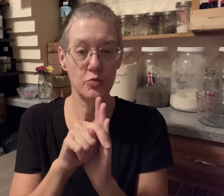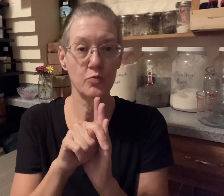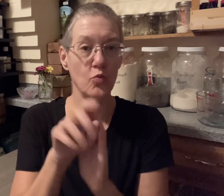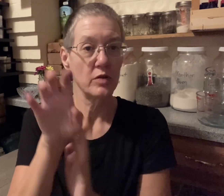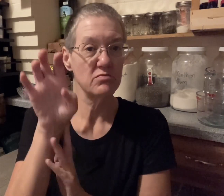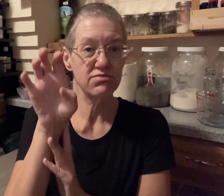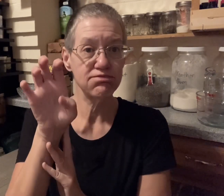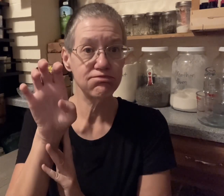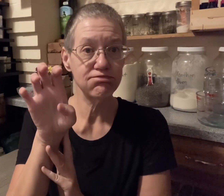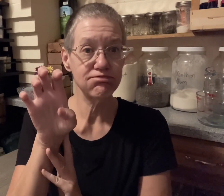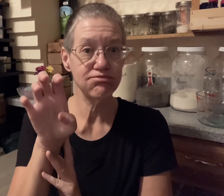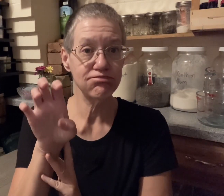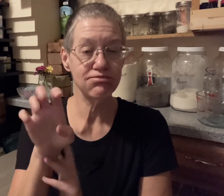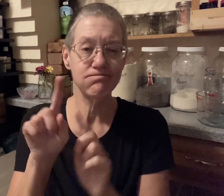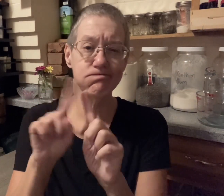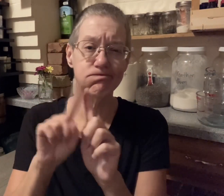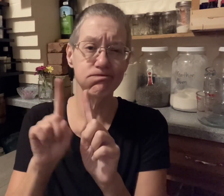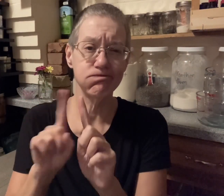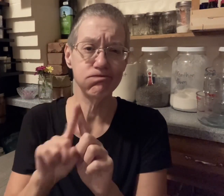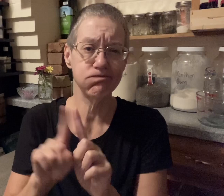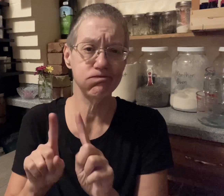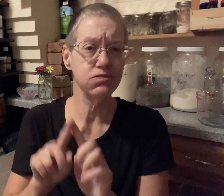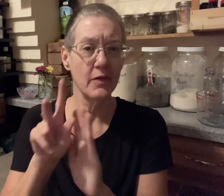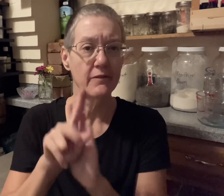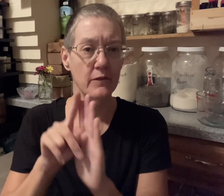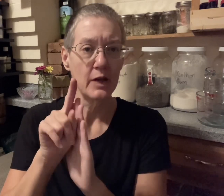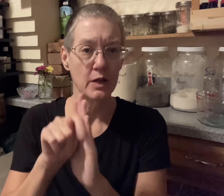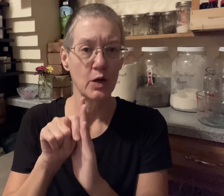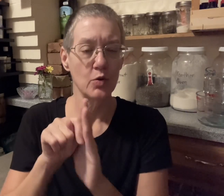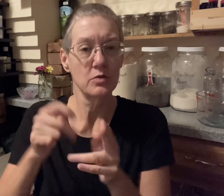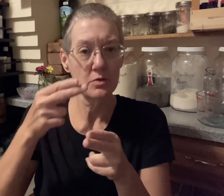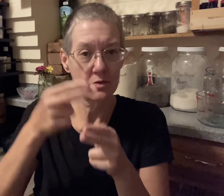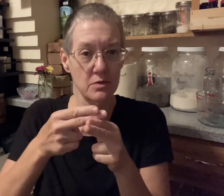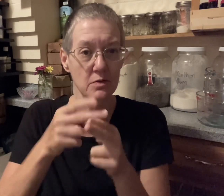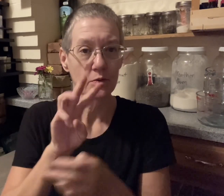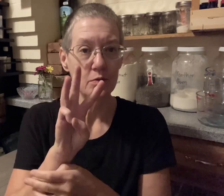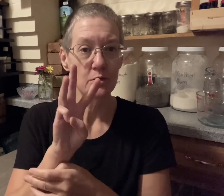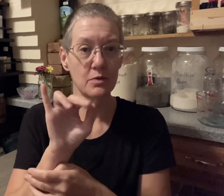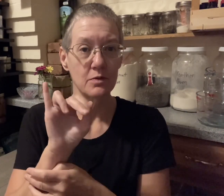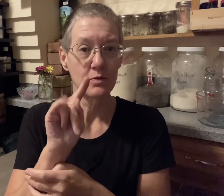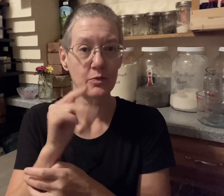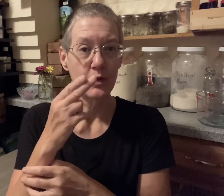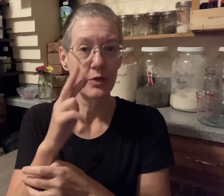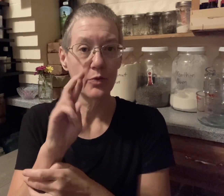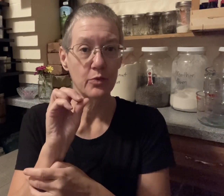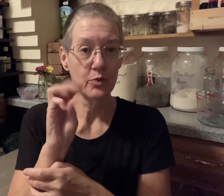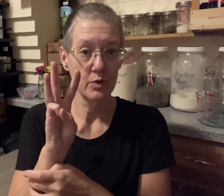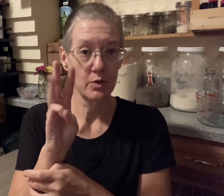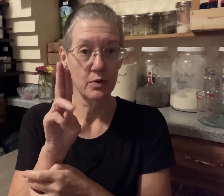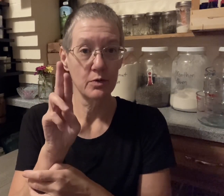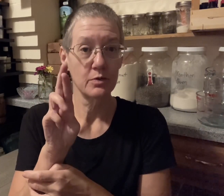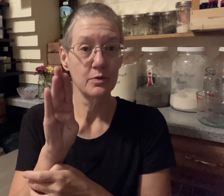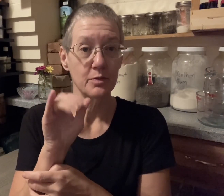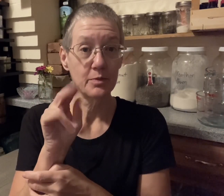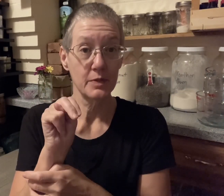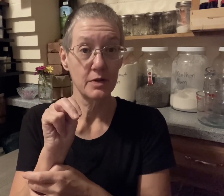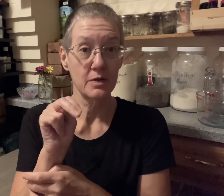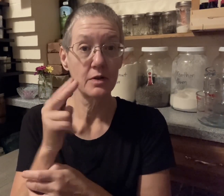YouTube channel. It has scads of different types of videos. And the name of that channel is